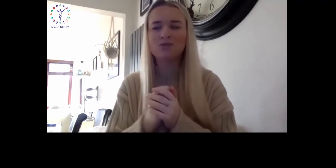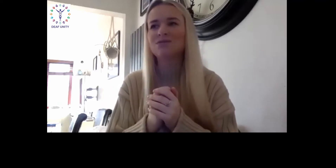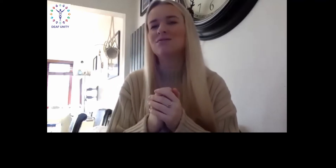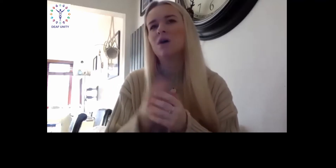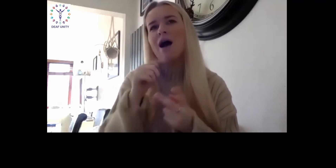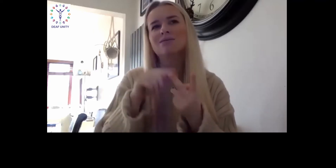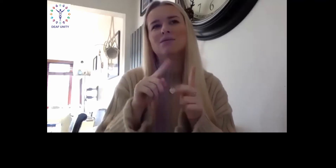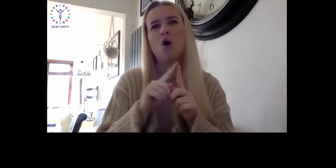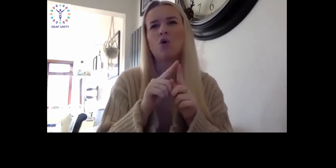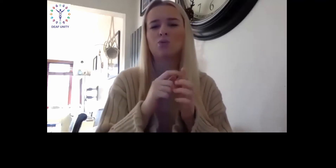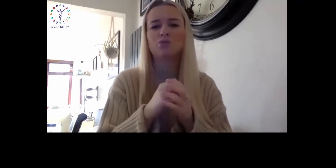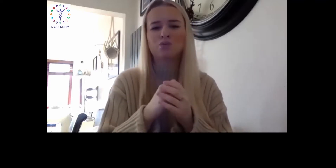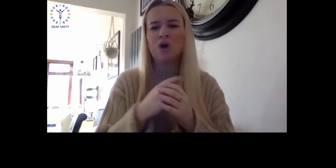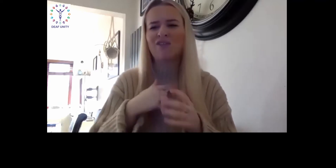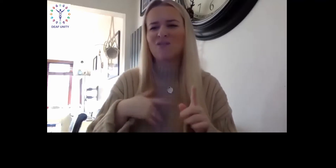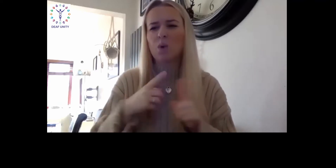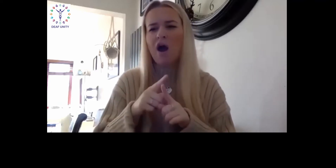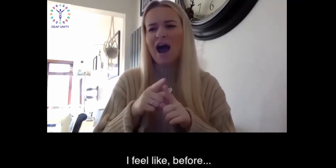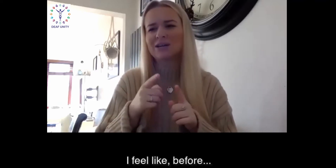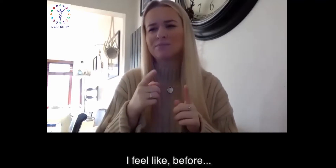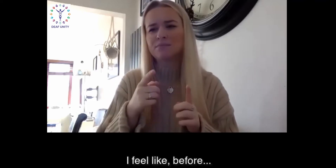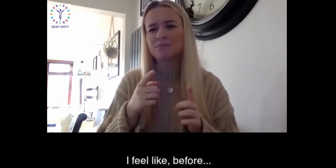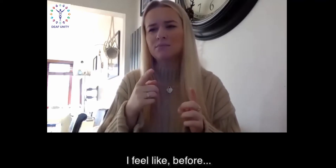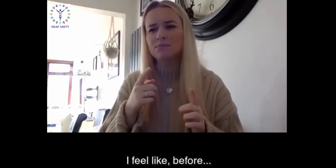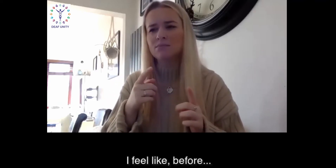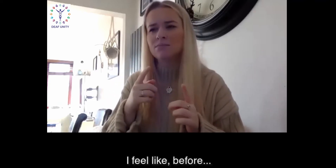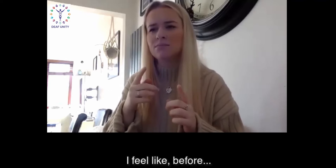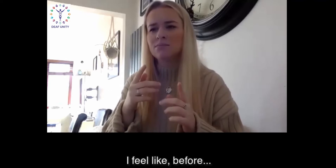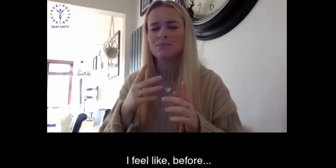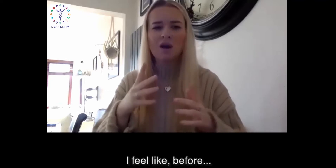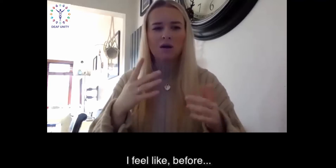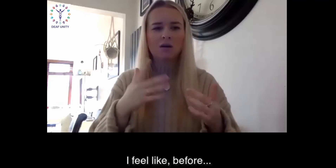important. Also, I feel like before